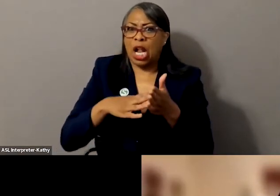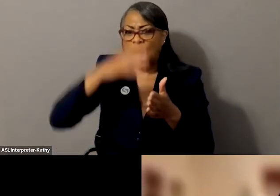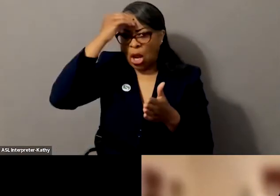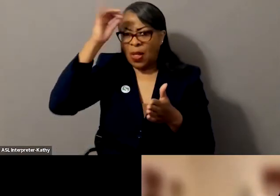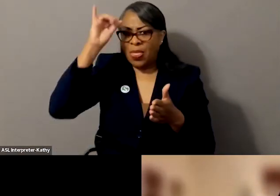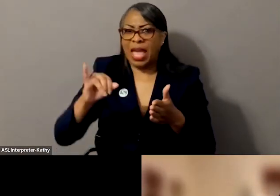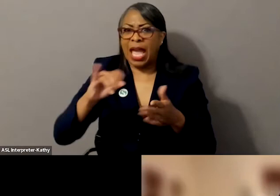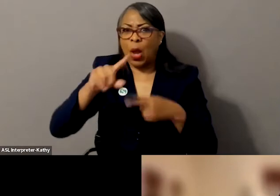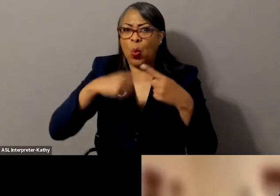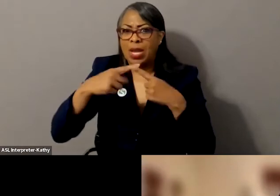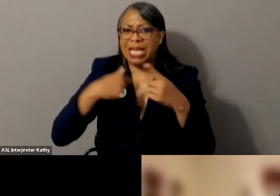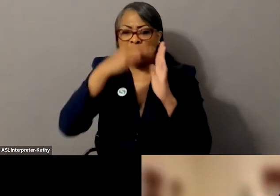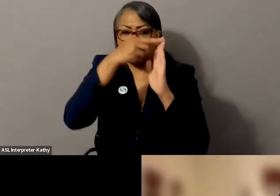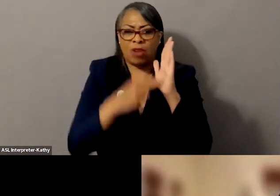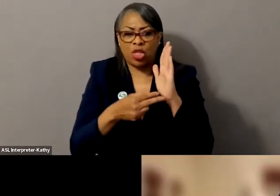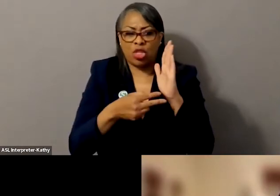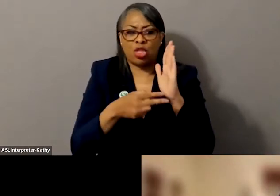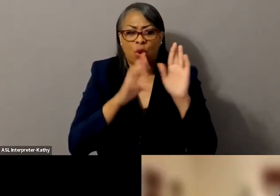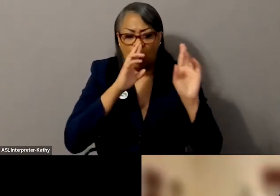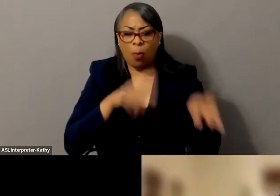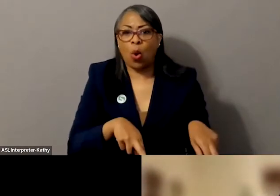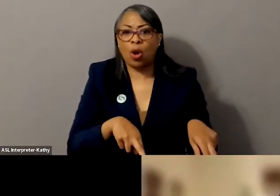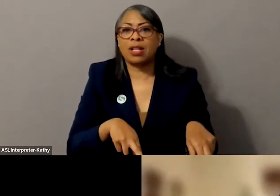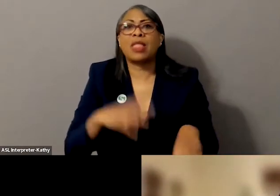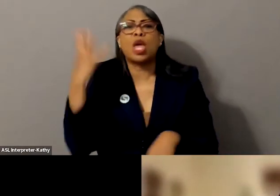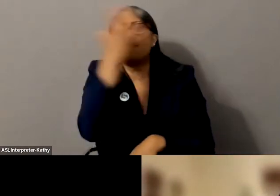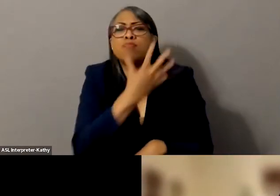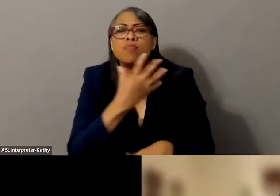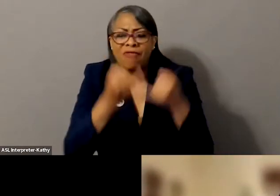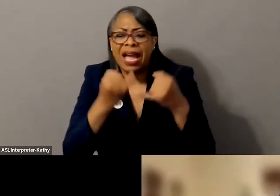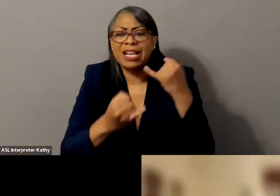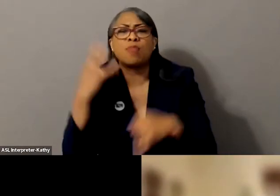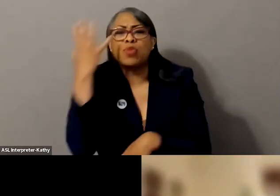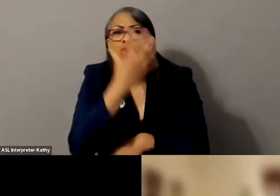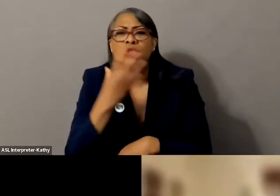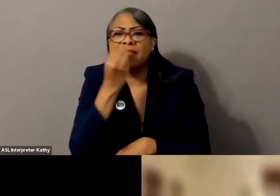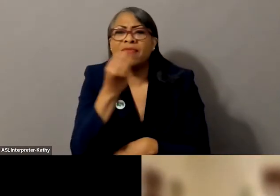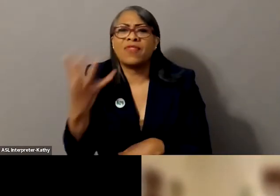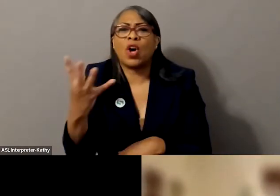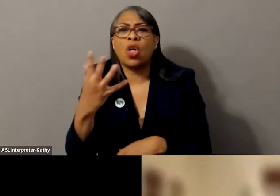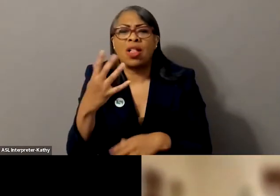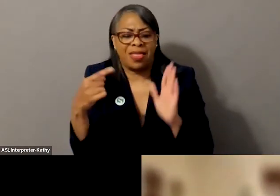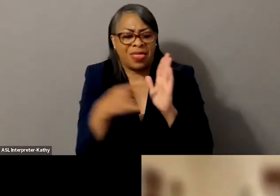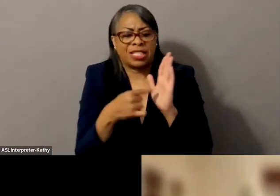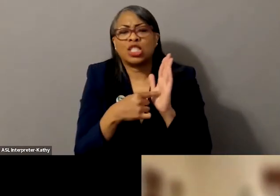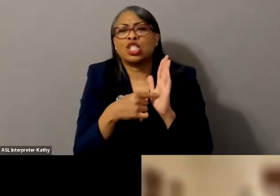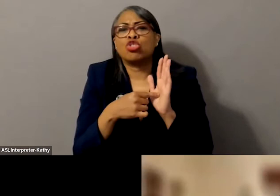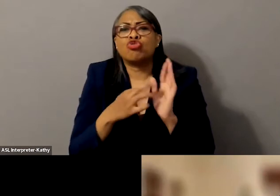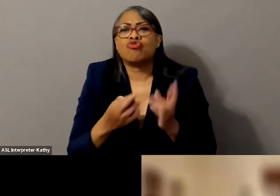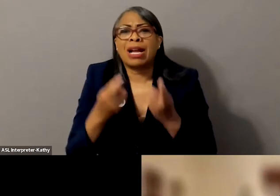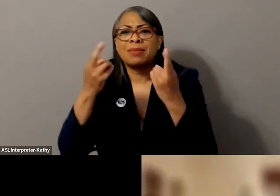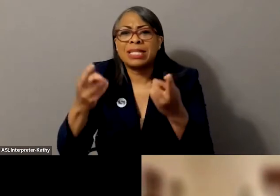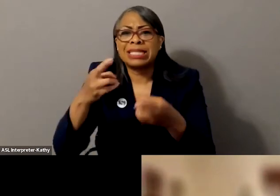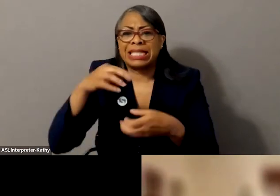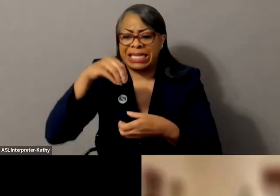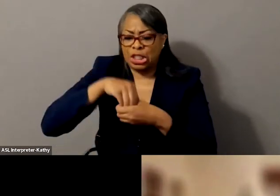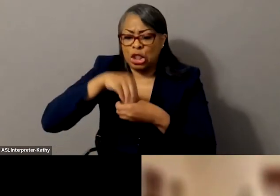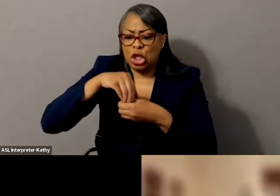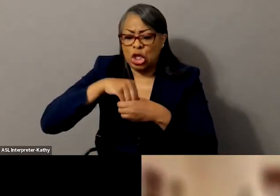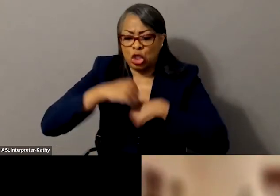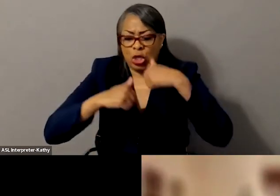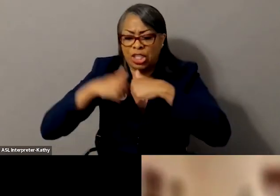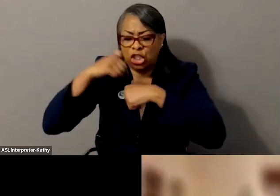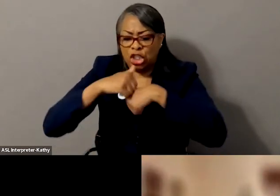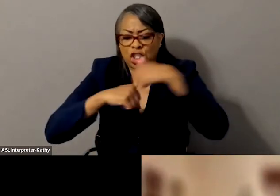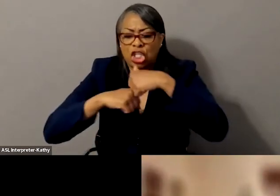And finally, the beauty of this recommendation, recommendations around internal structure and operation, is that you're